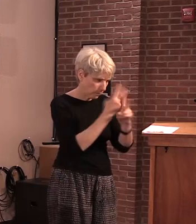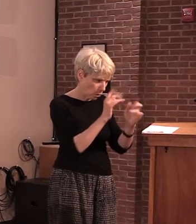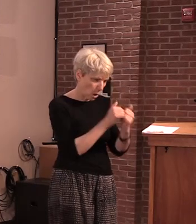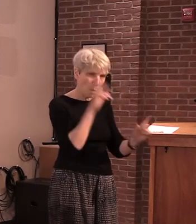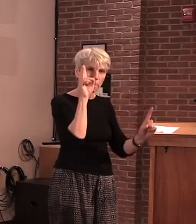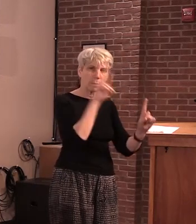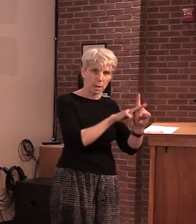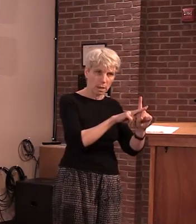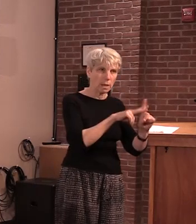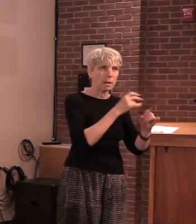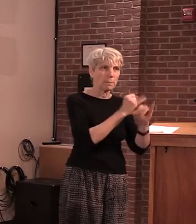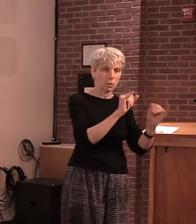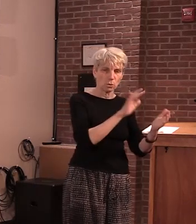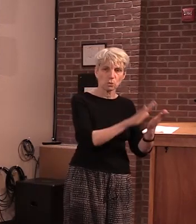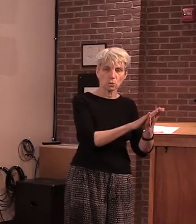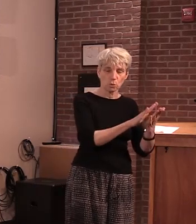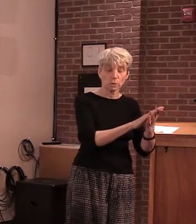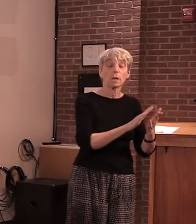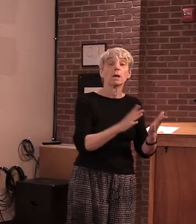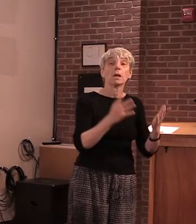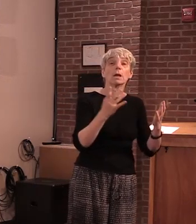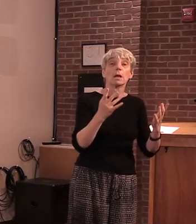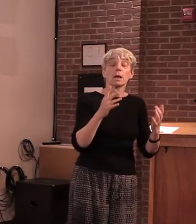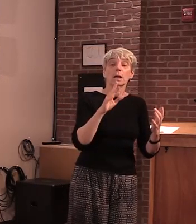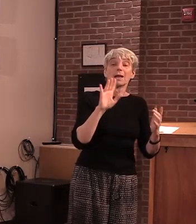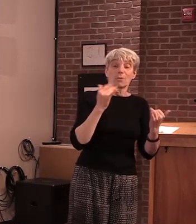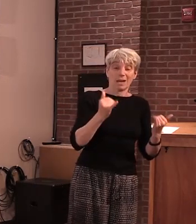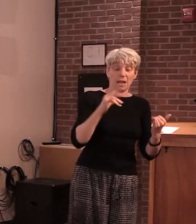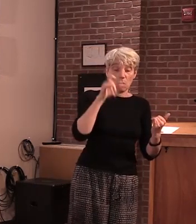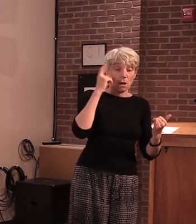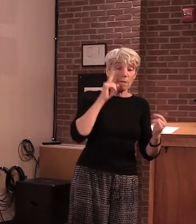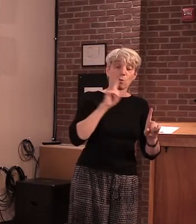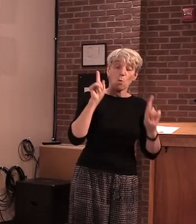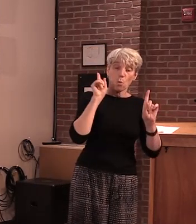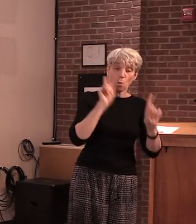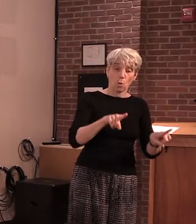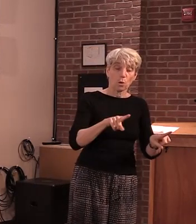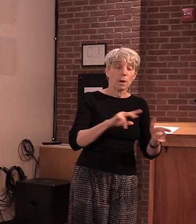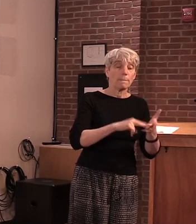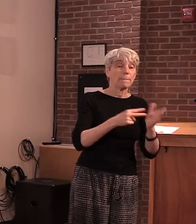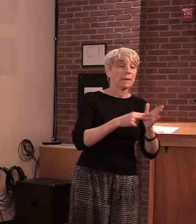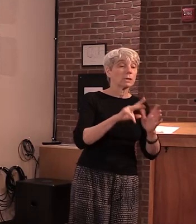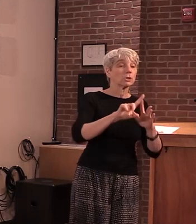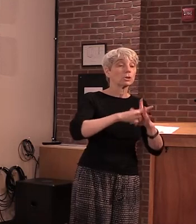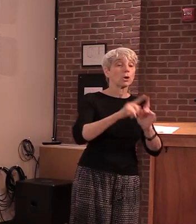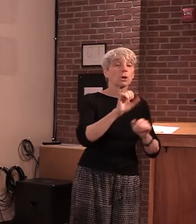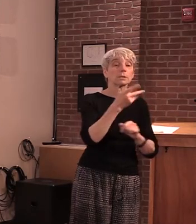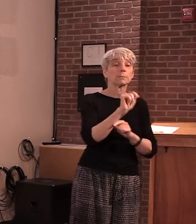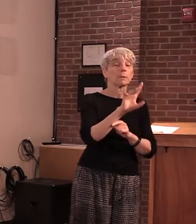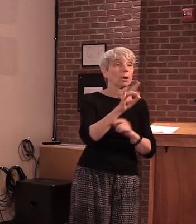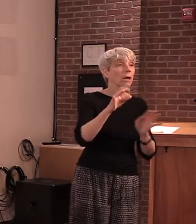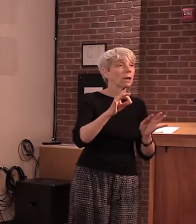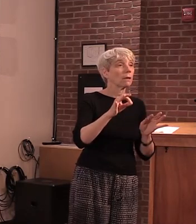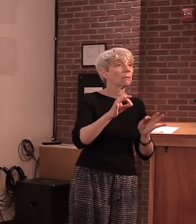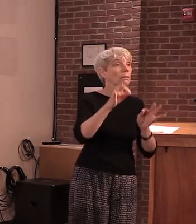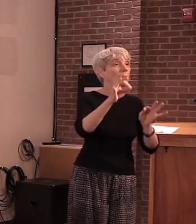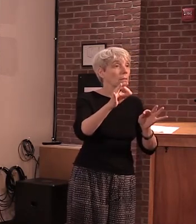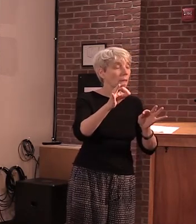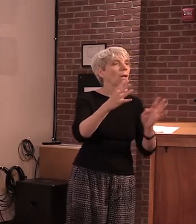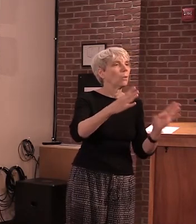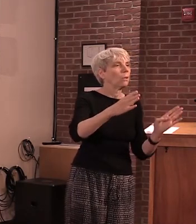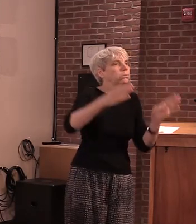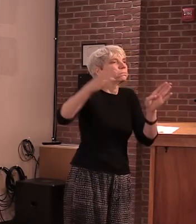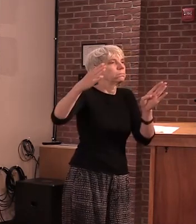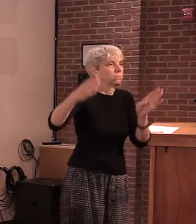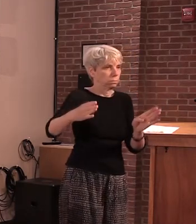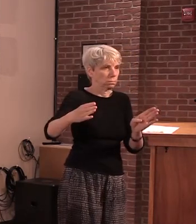But I think the force of the order now would essentially push the calendar back. As the governor mentioned earlier, we intend to work with the legislature